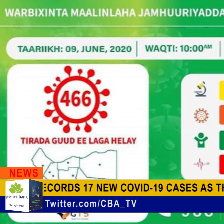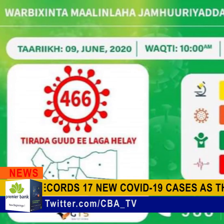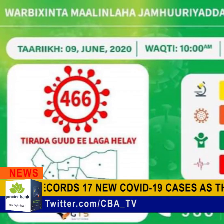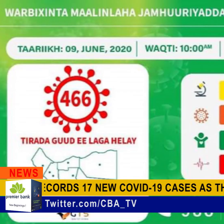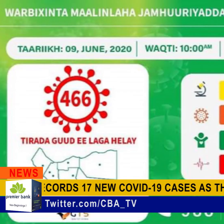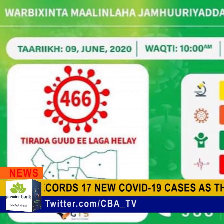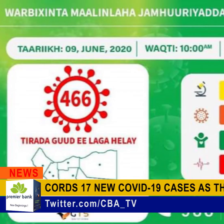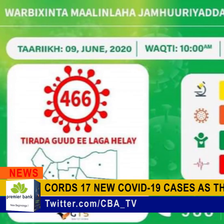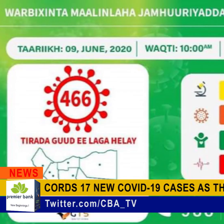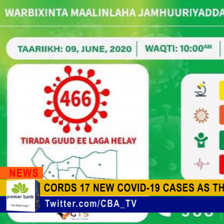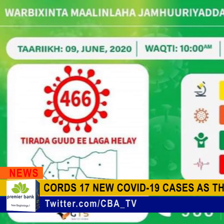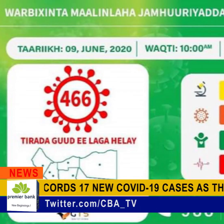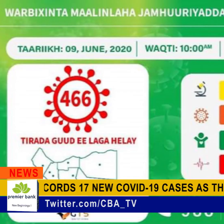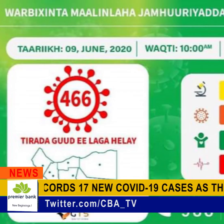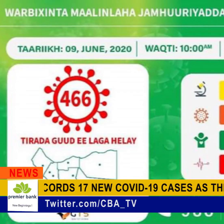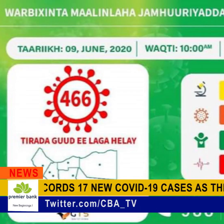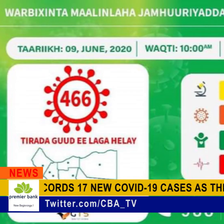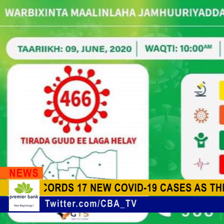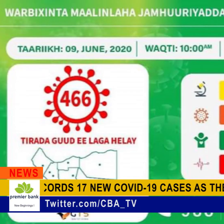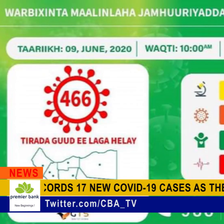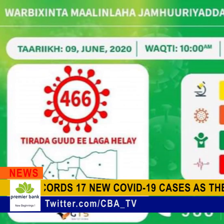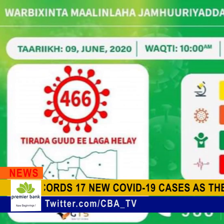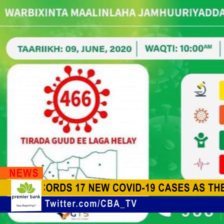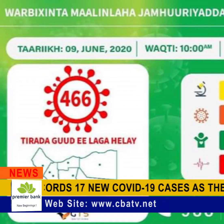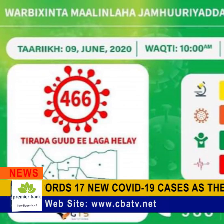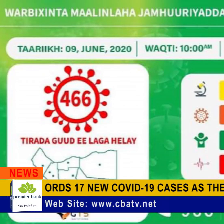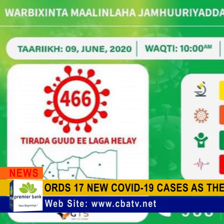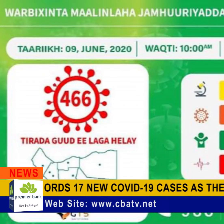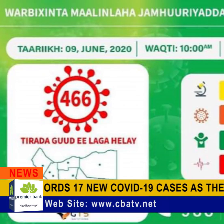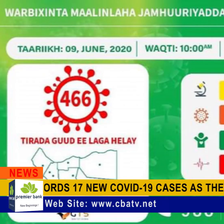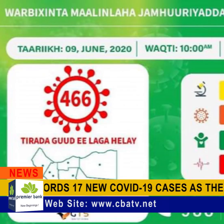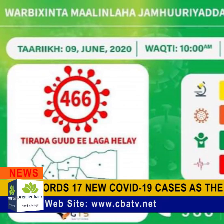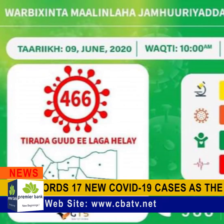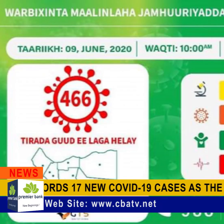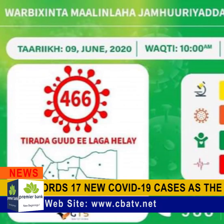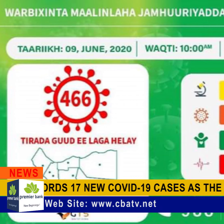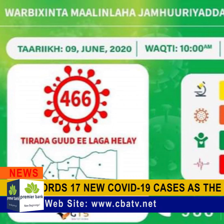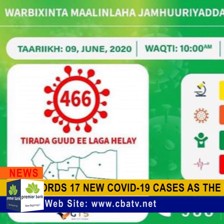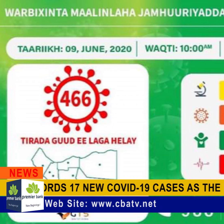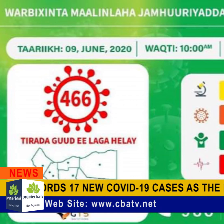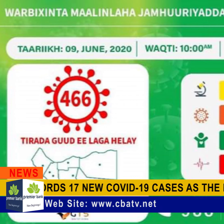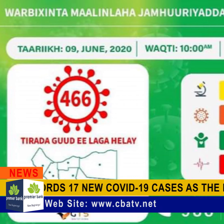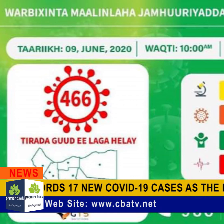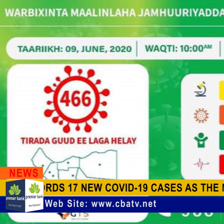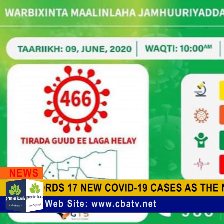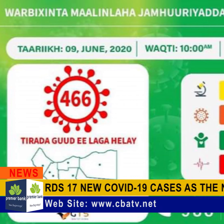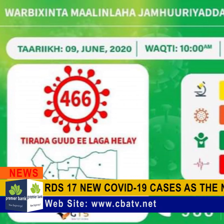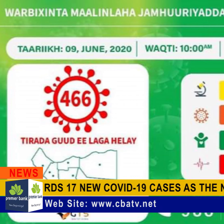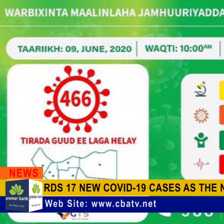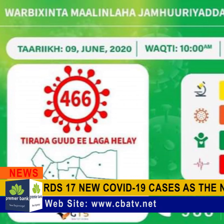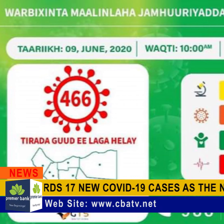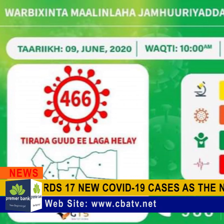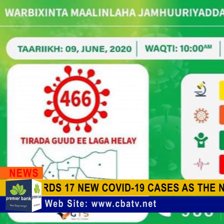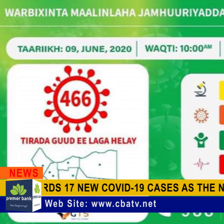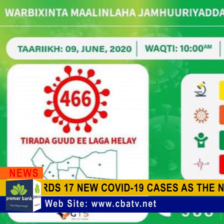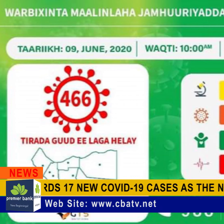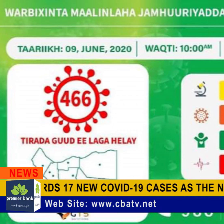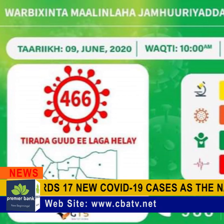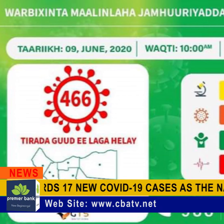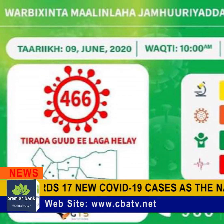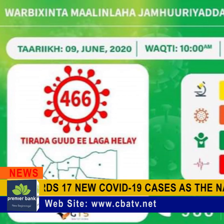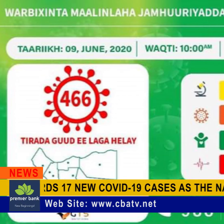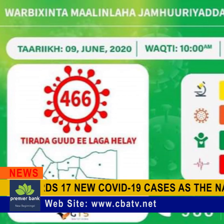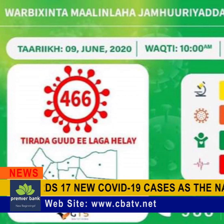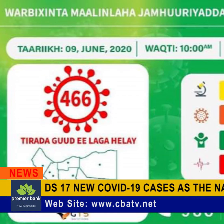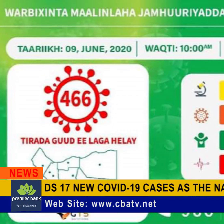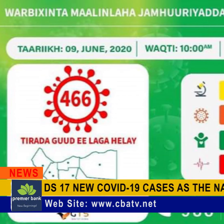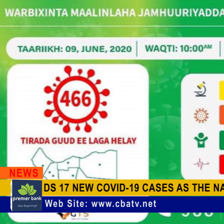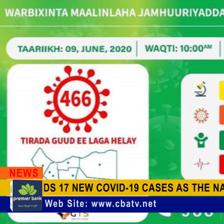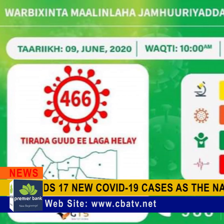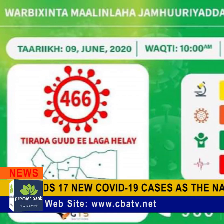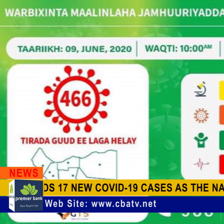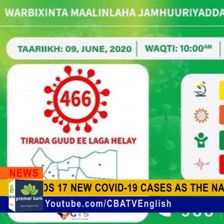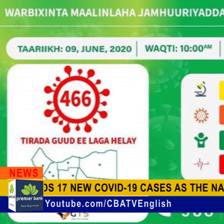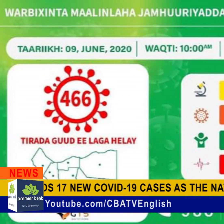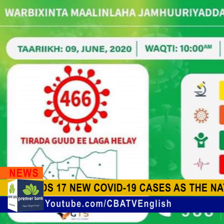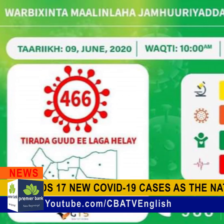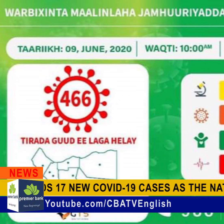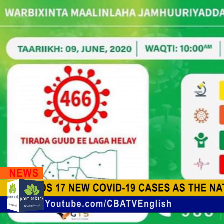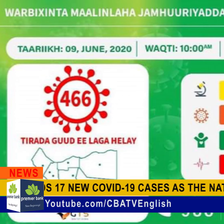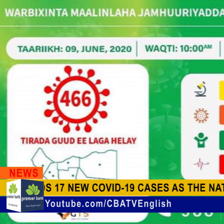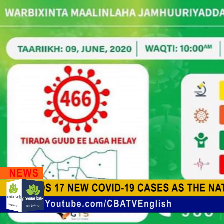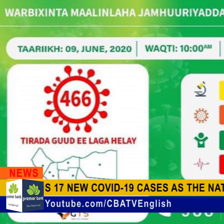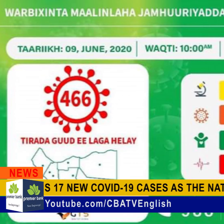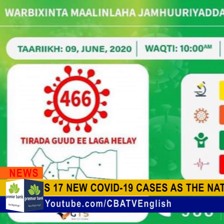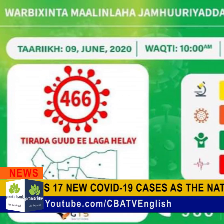these, 17 of them are confirmed positive for COVID-19, and the total confirmed cases as of today reached 466. Among